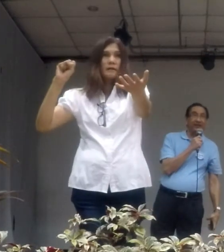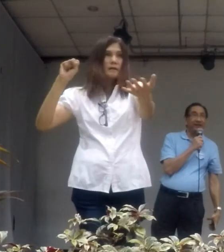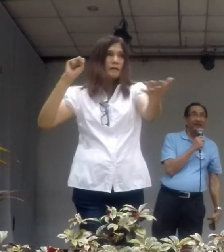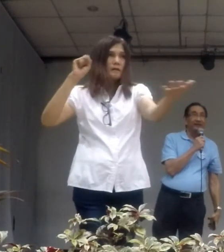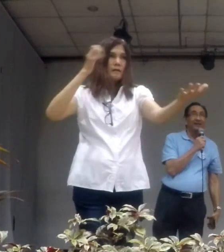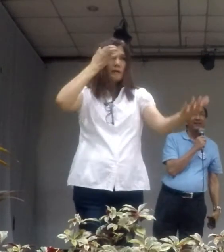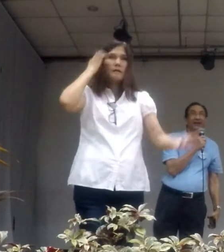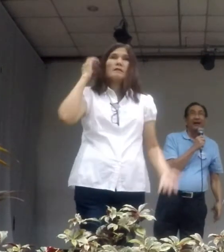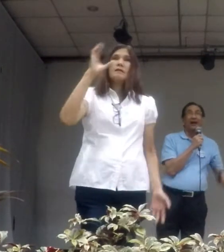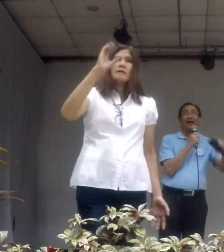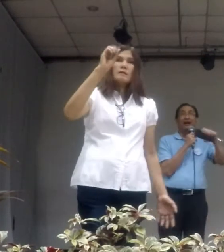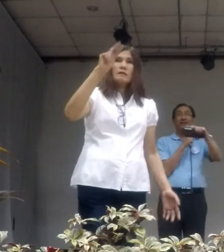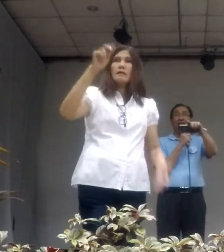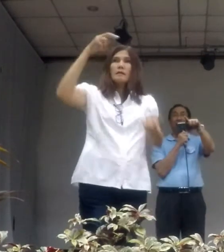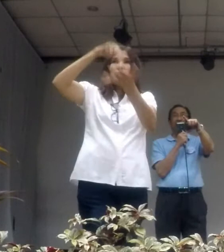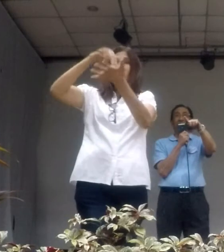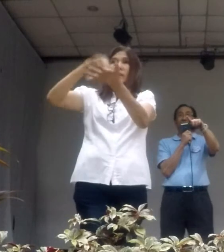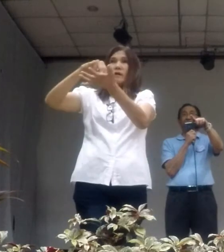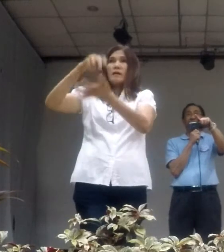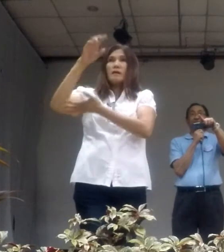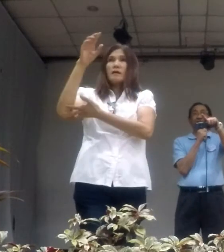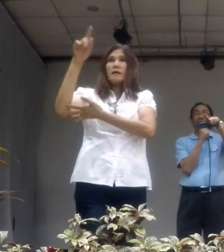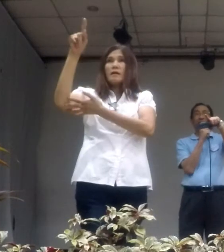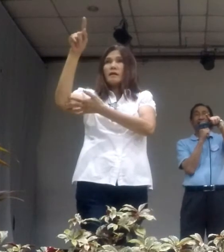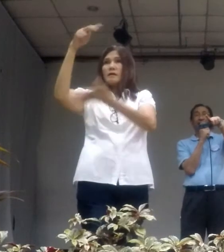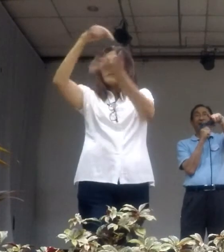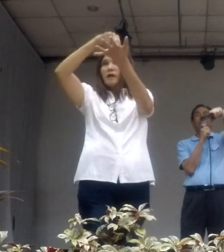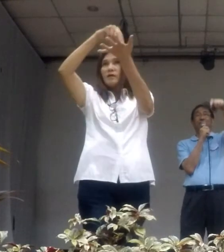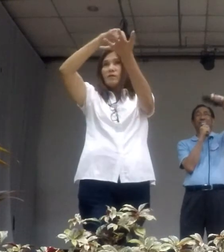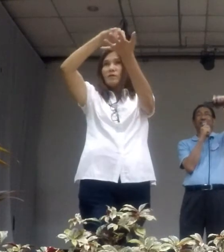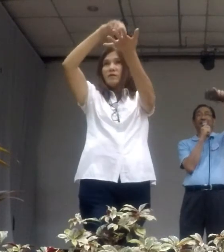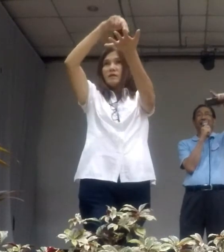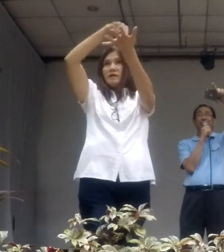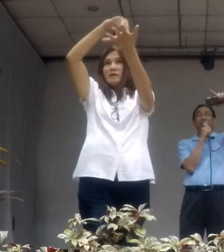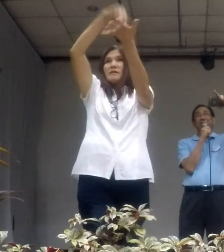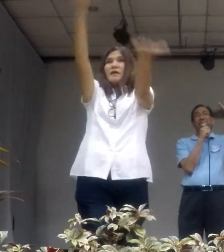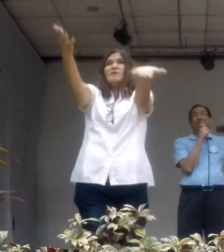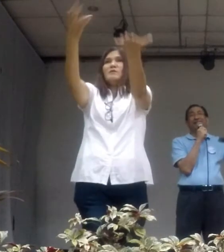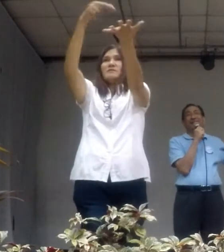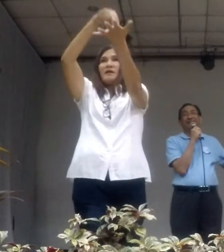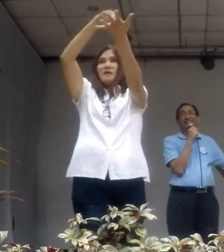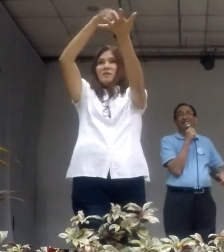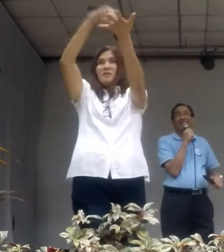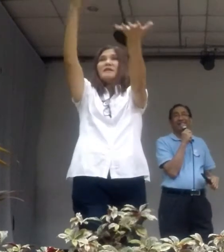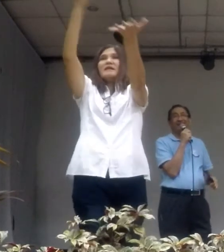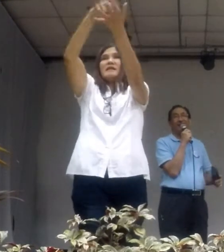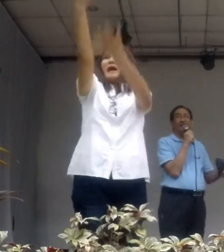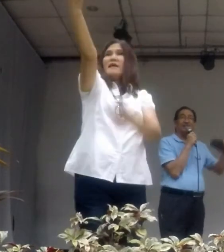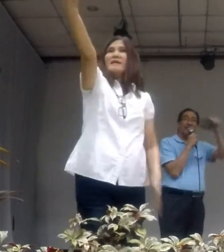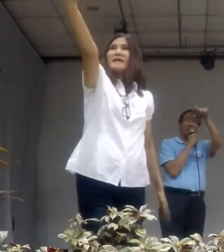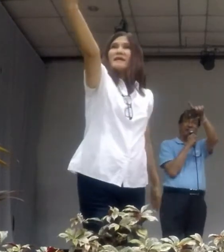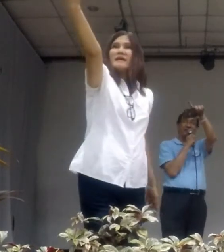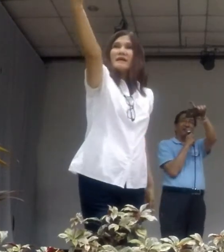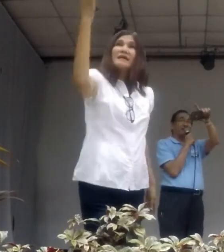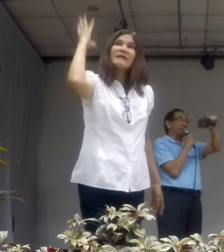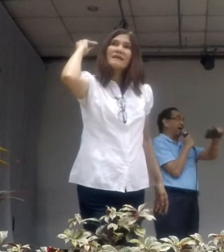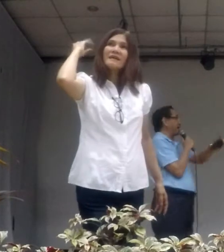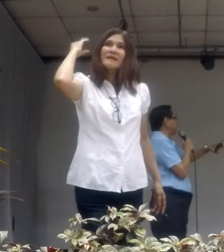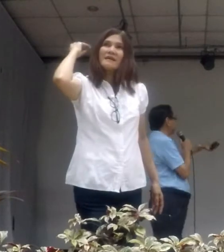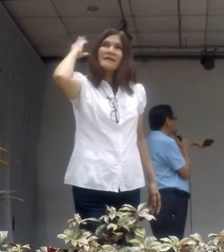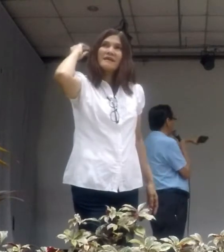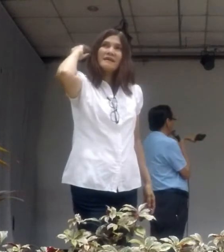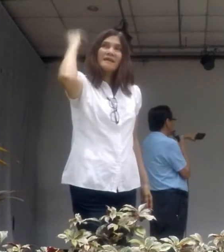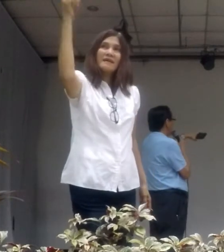Salve? Salve, Salve, please stand up. Okay, Salve is there at the